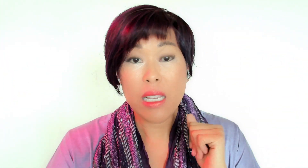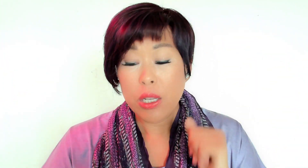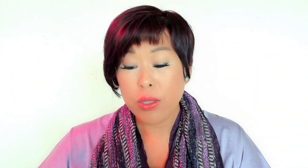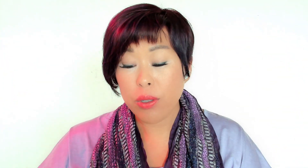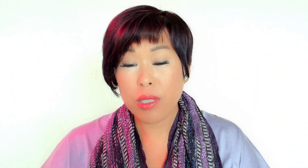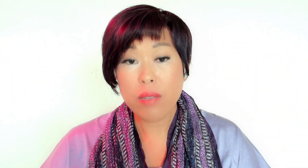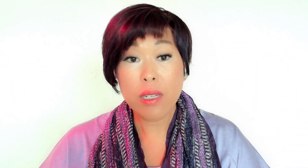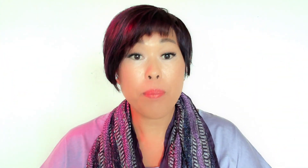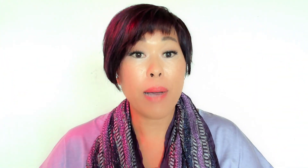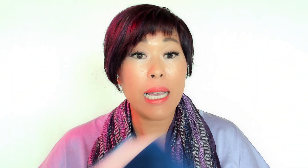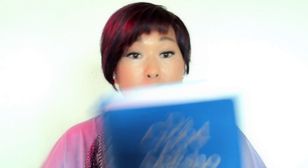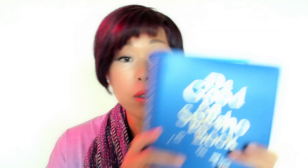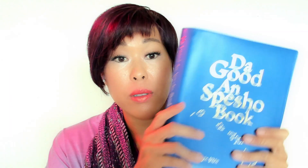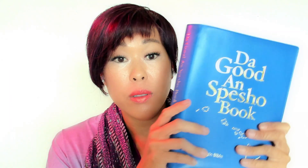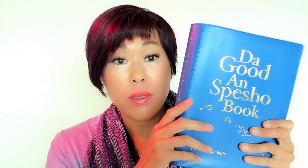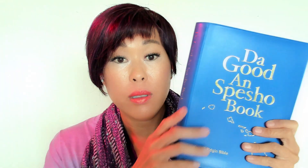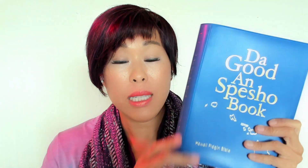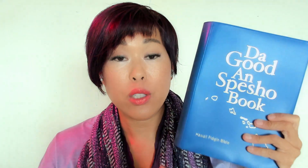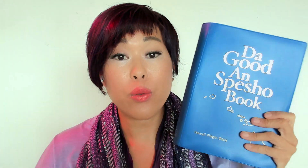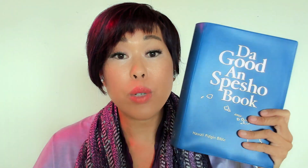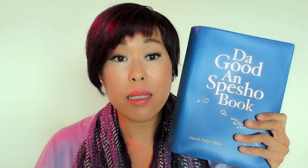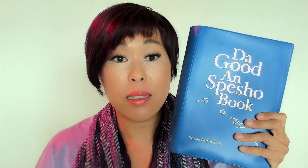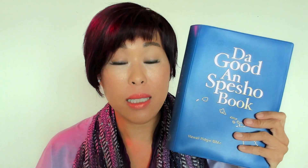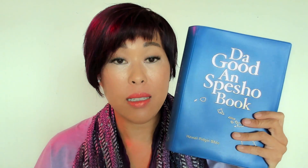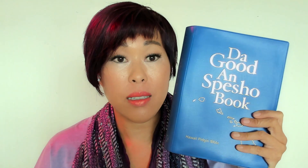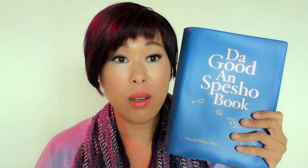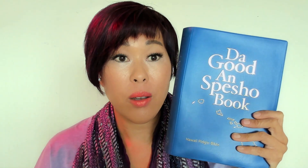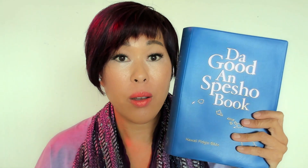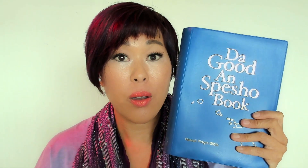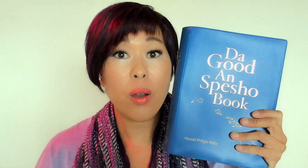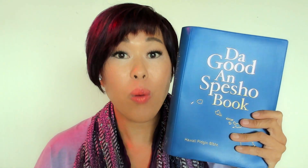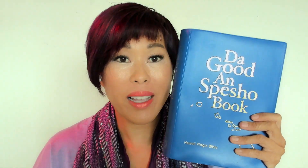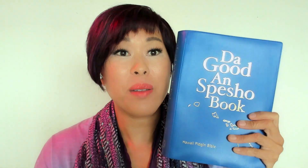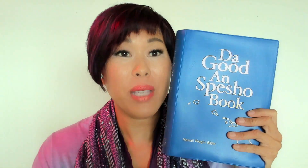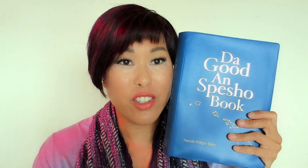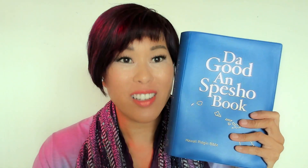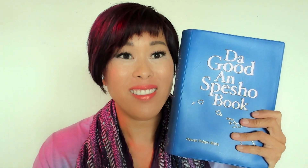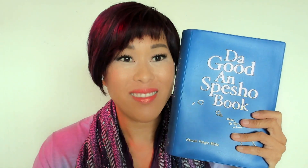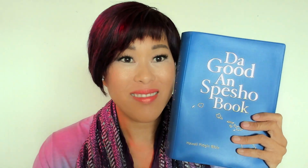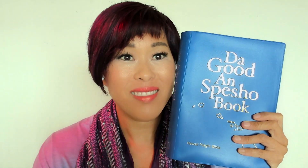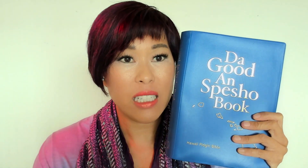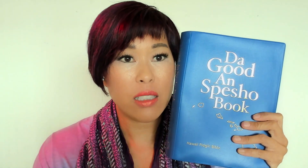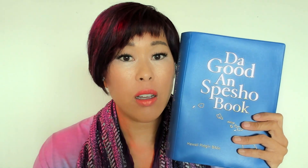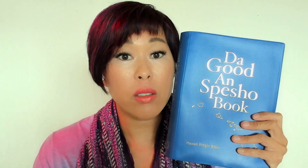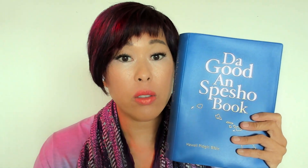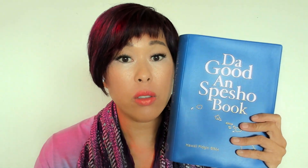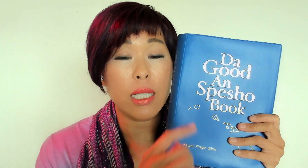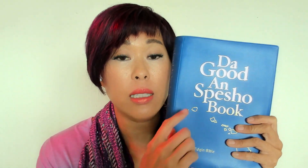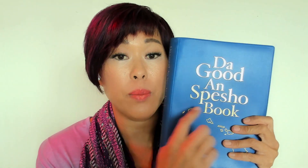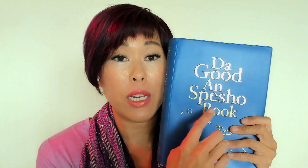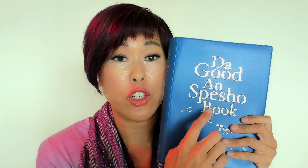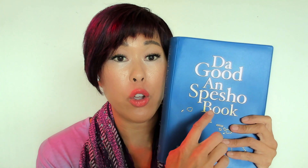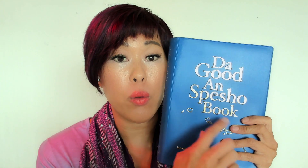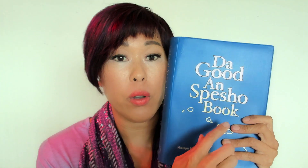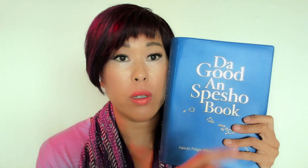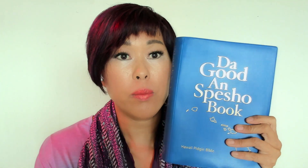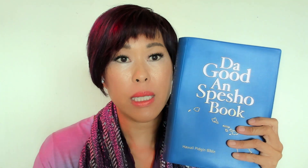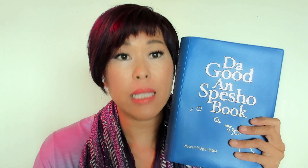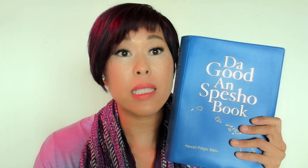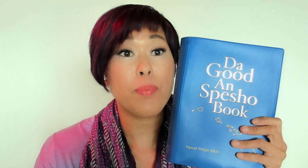So there's even a Bible that's written in Hawaiian pidgin. It's called the Good and Special Book, meaning